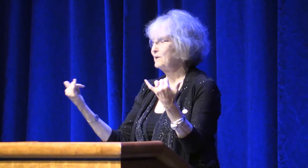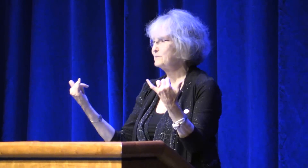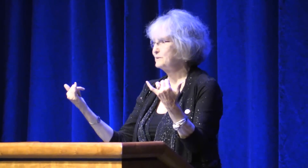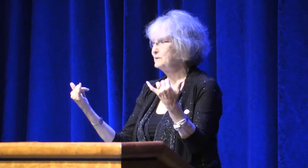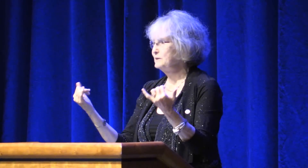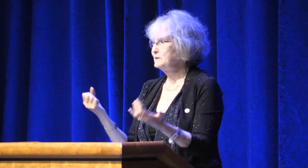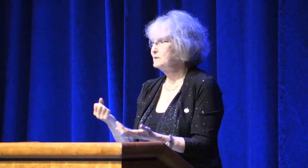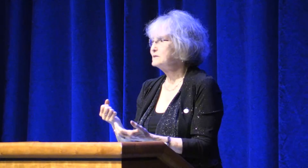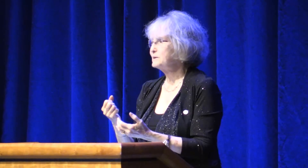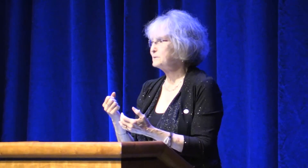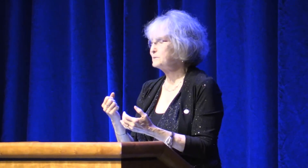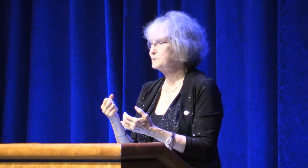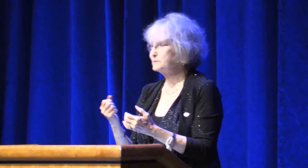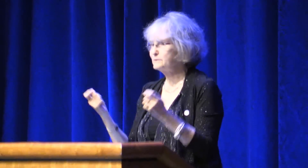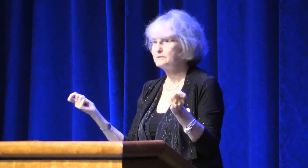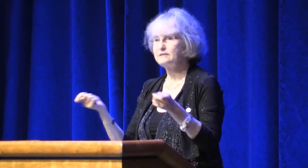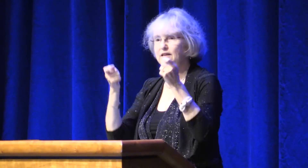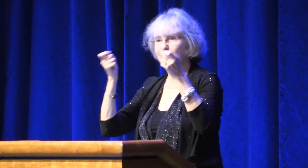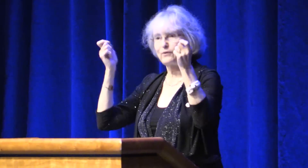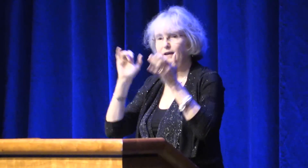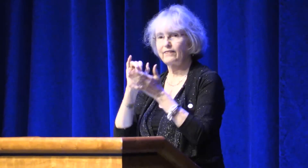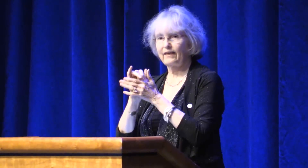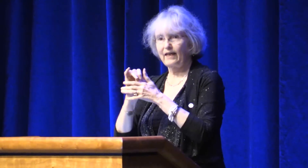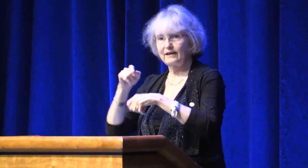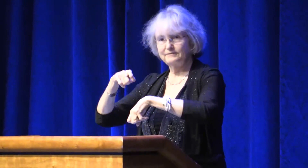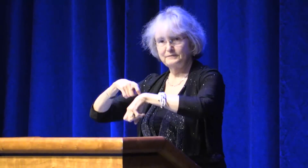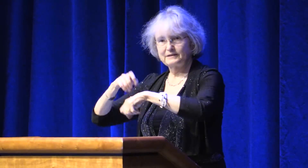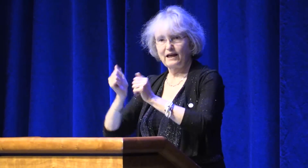rate, I'm very excited to be here with you tonight to help celebrate.